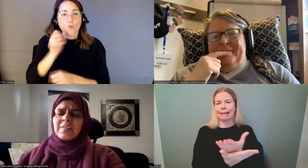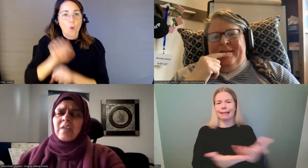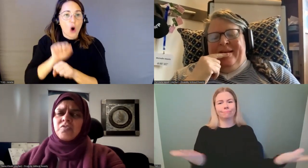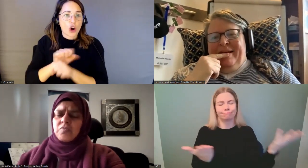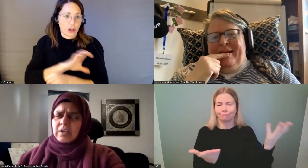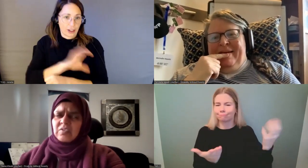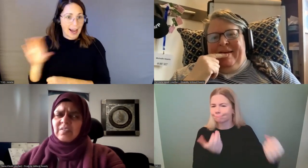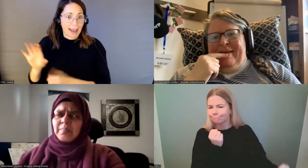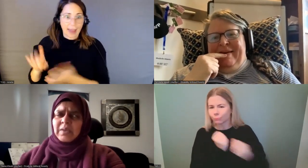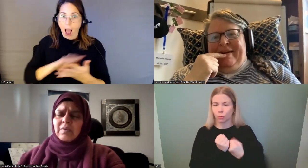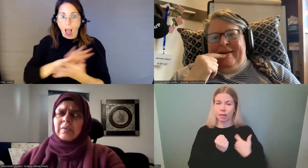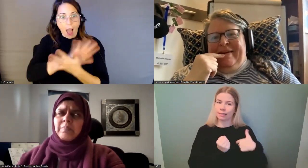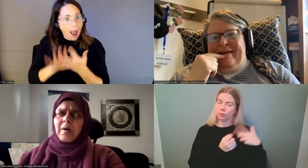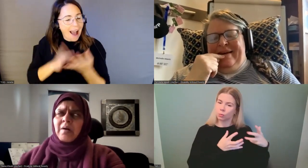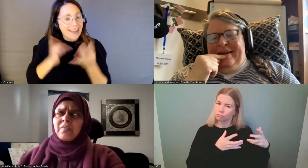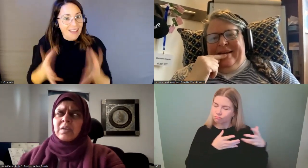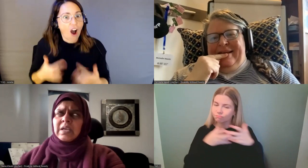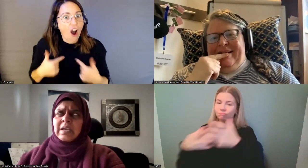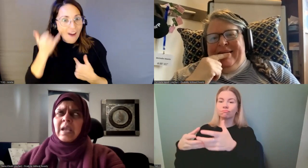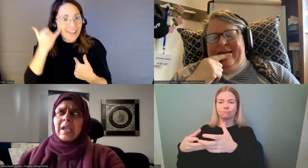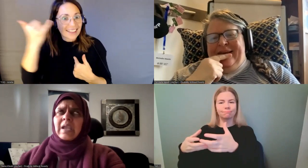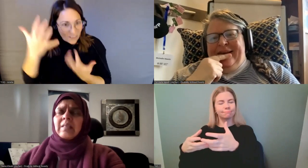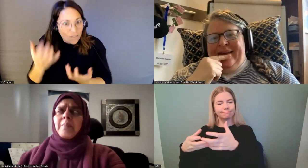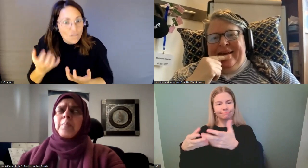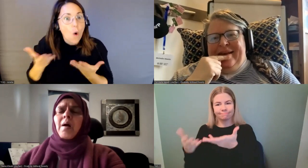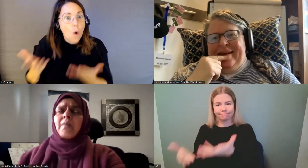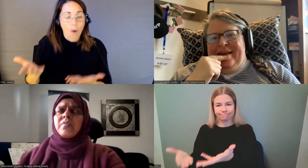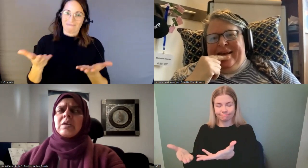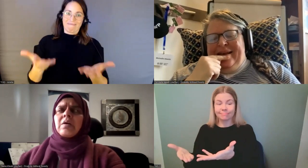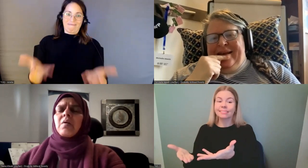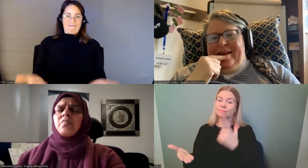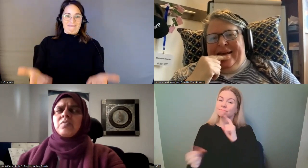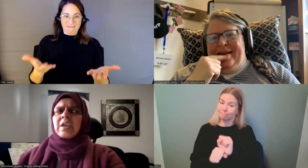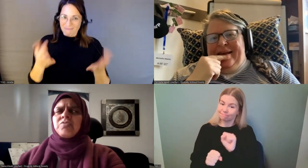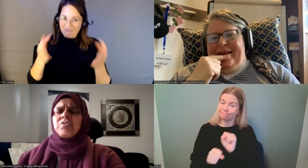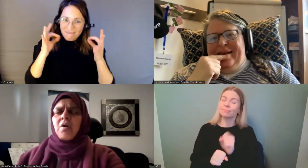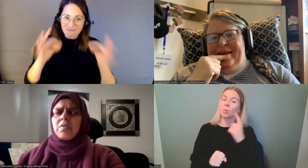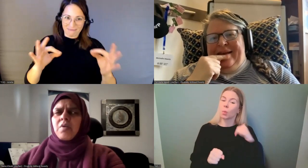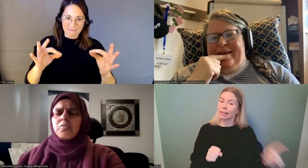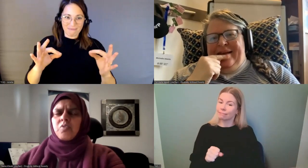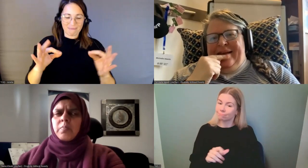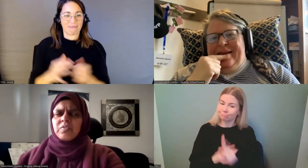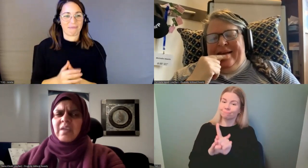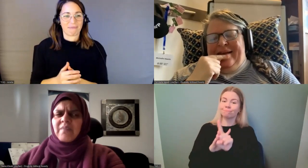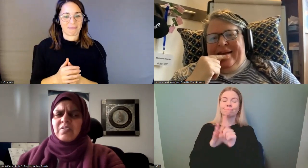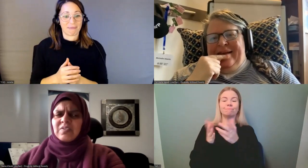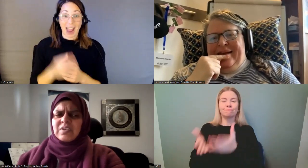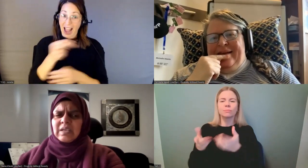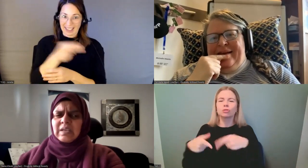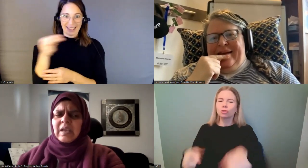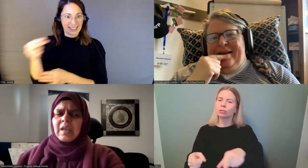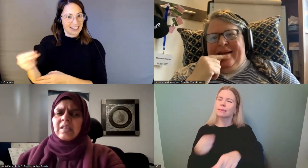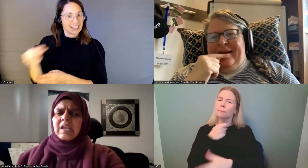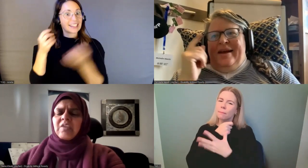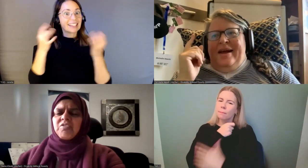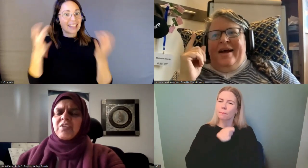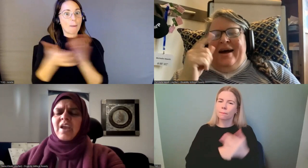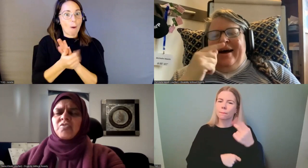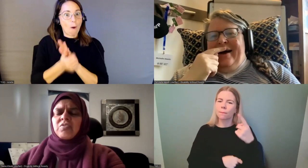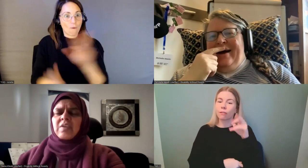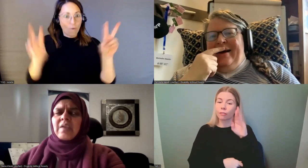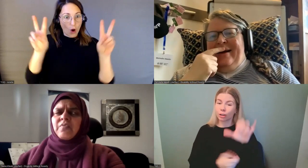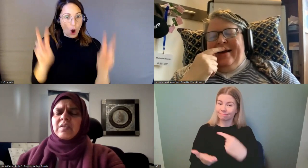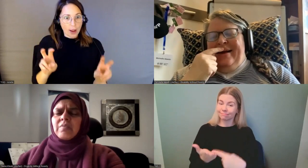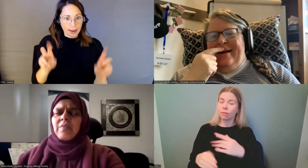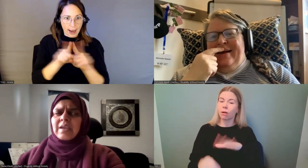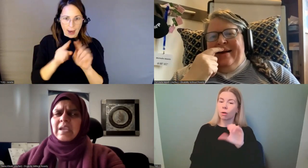are, centering disability poverty in the poverty conversation on October 17, the